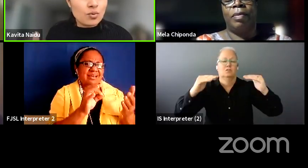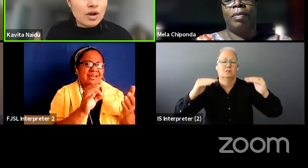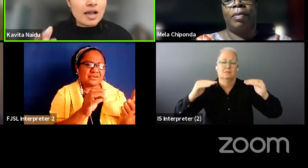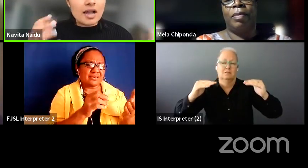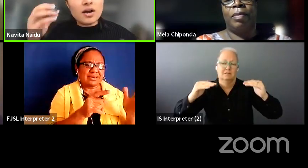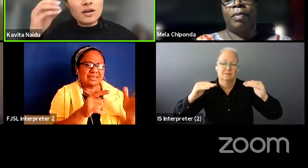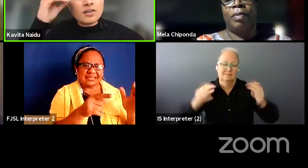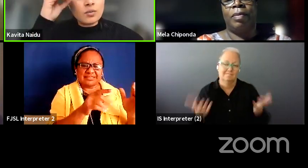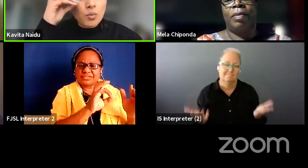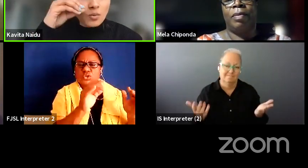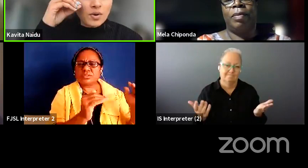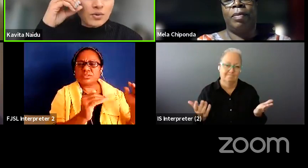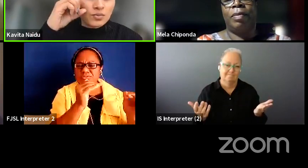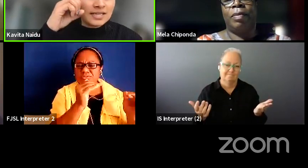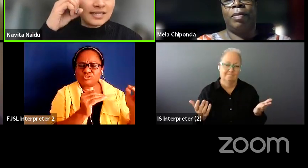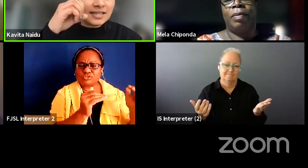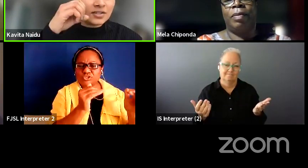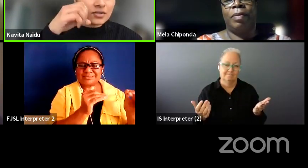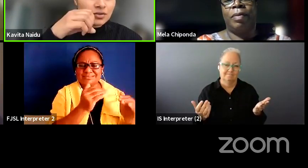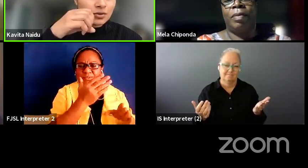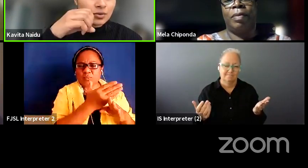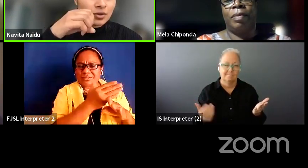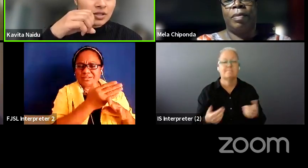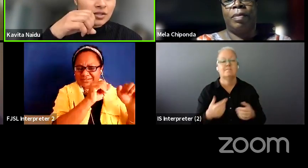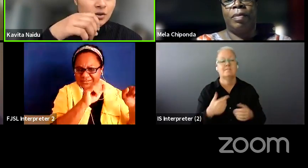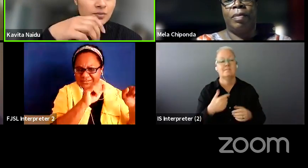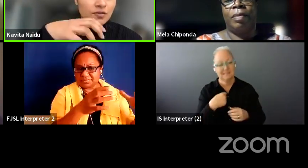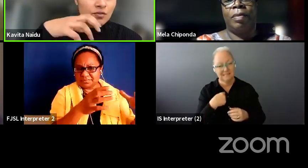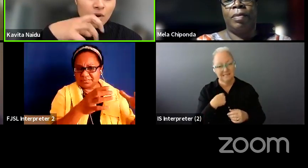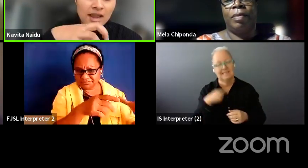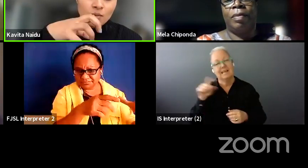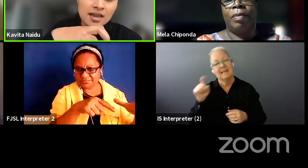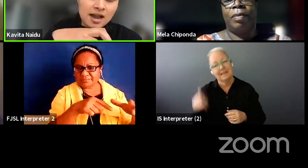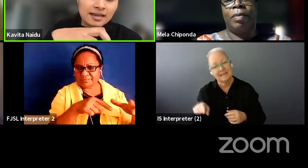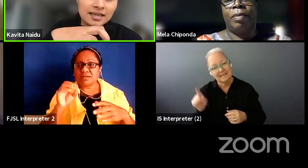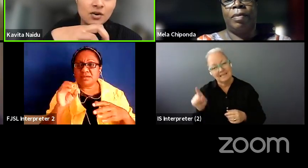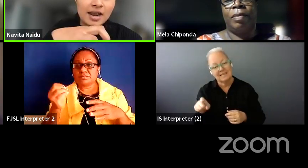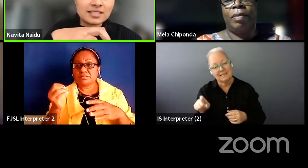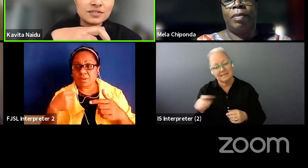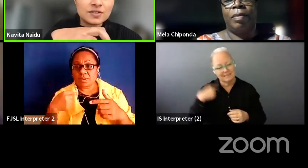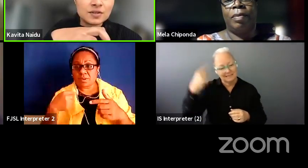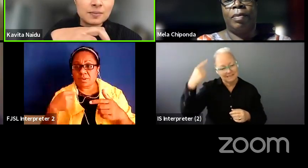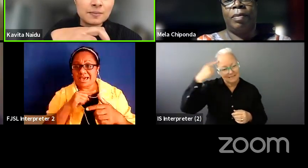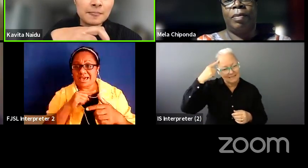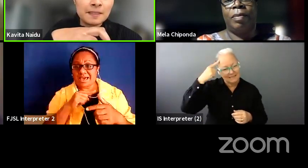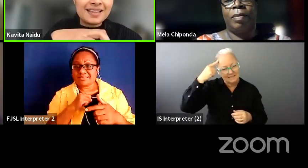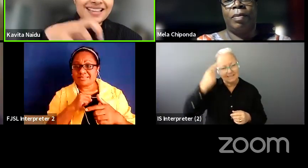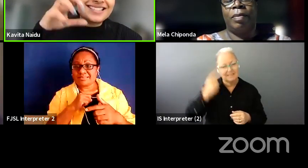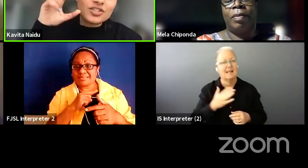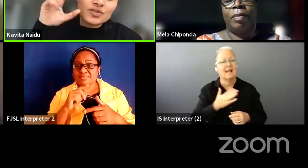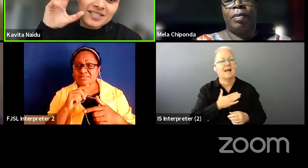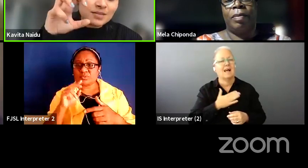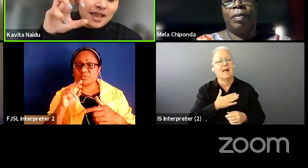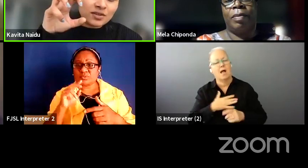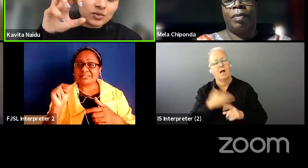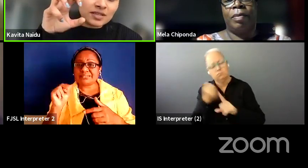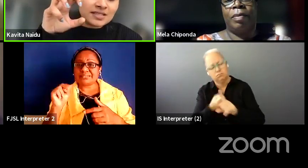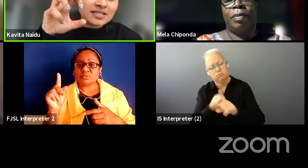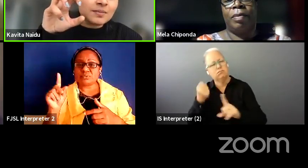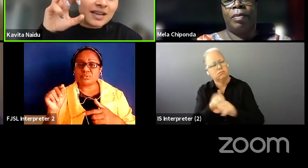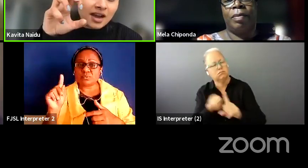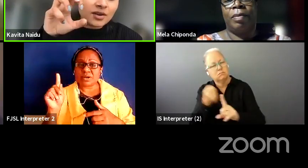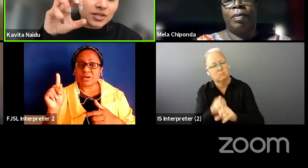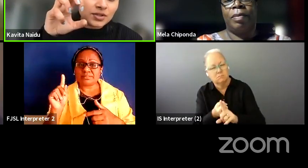So what we really need to do in terms of where we are in our activism is to dismantle